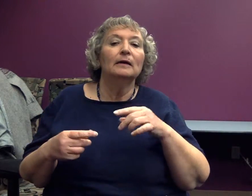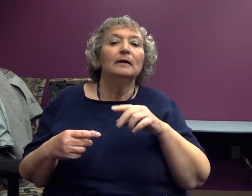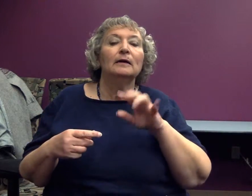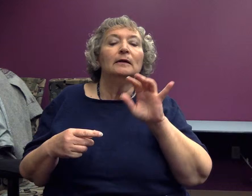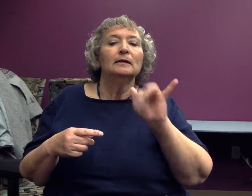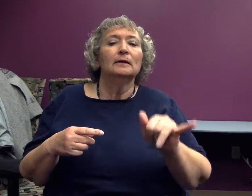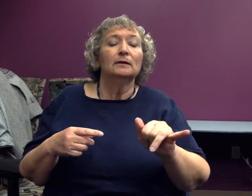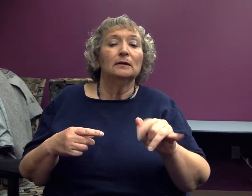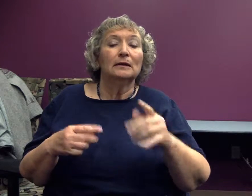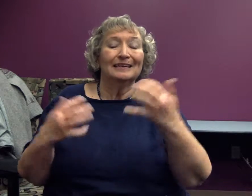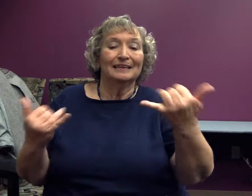high.